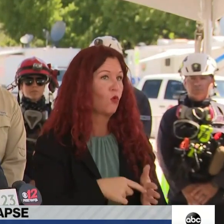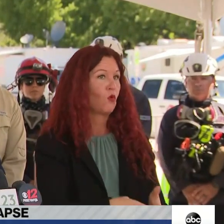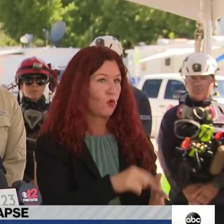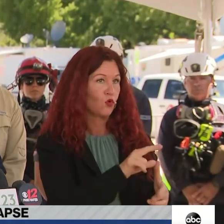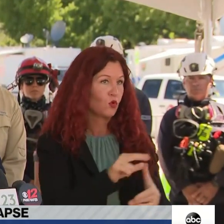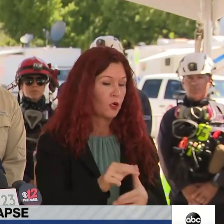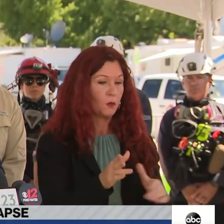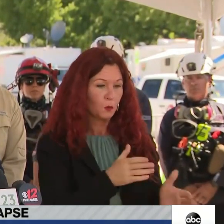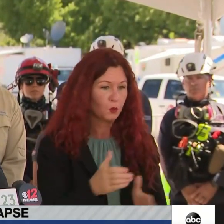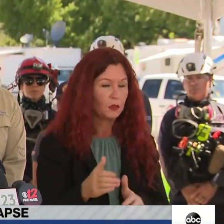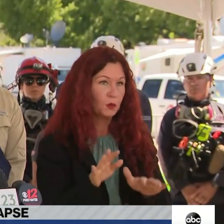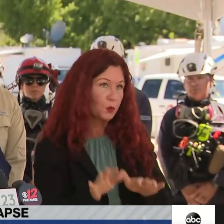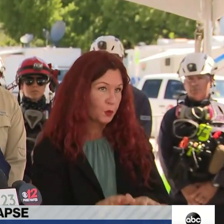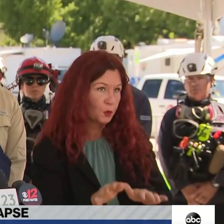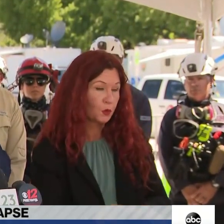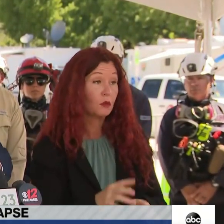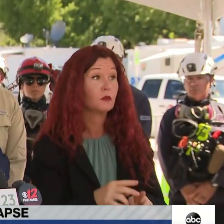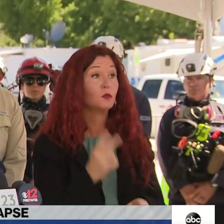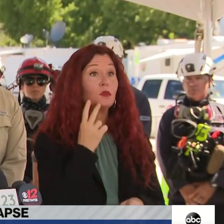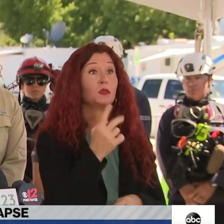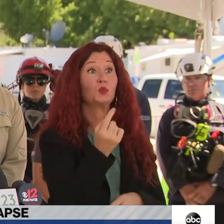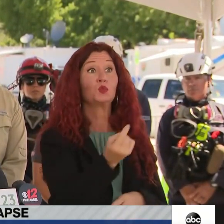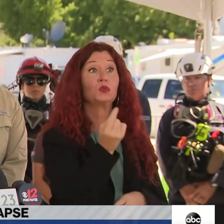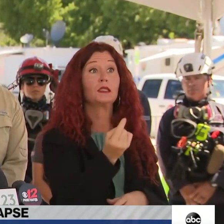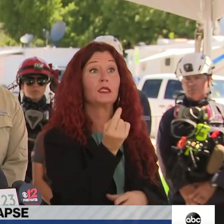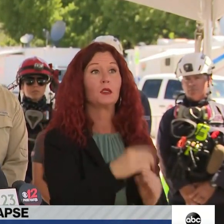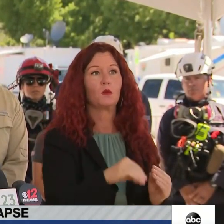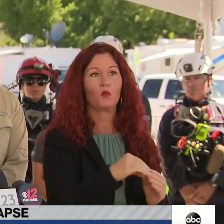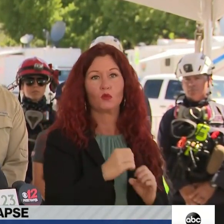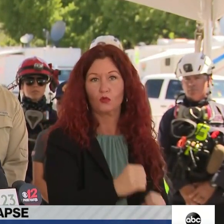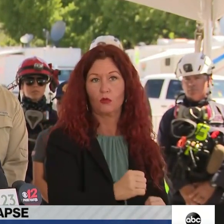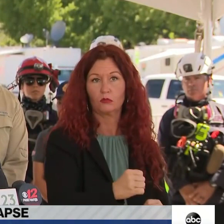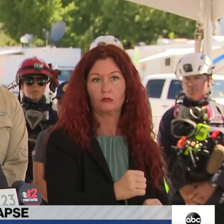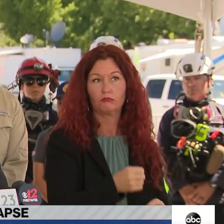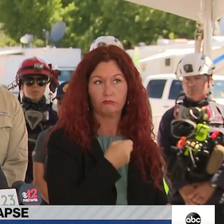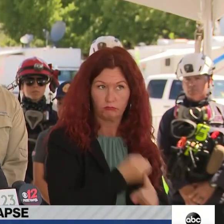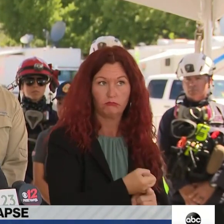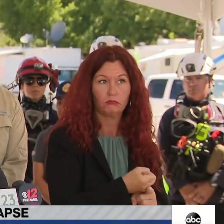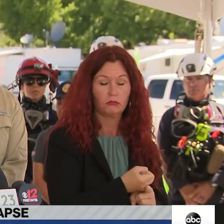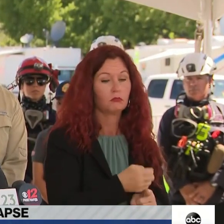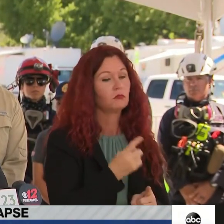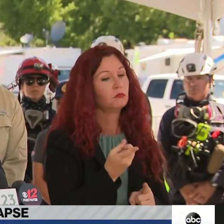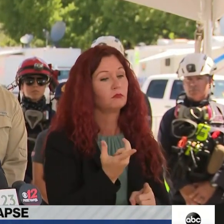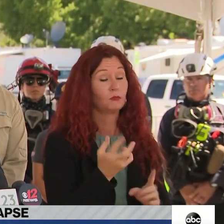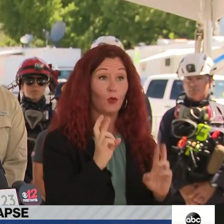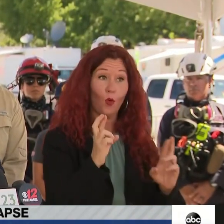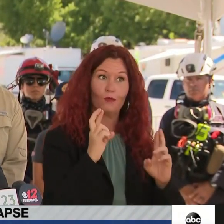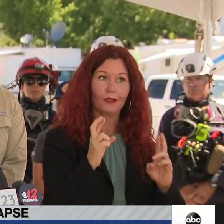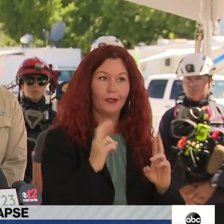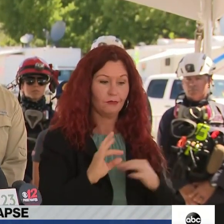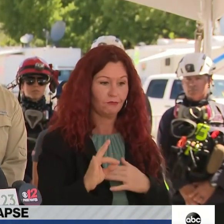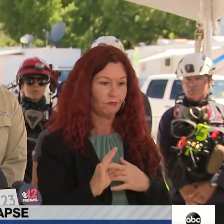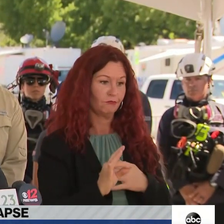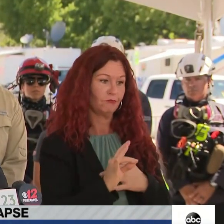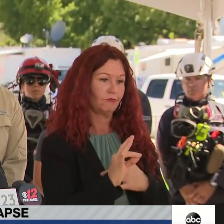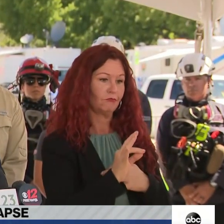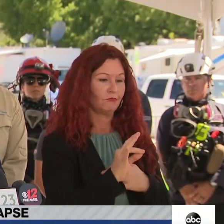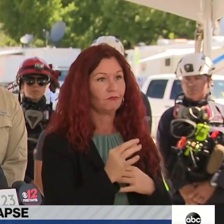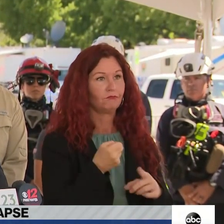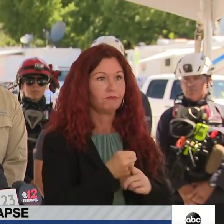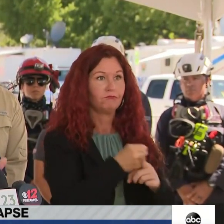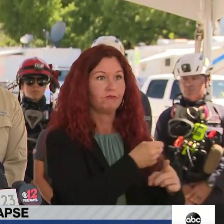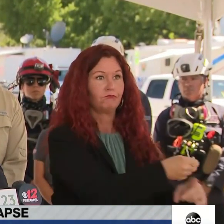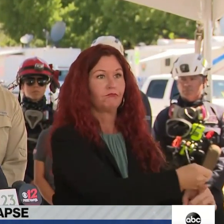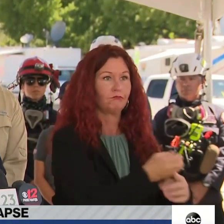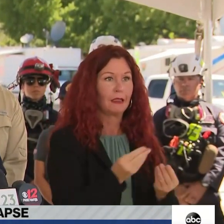that the storm just doesn't have enough runway to gain much speed and strength before it reaches our peninsula.